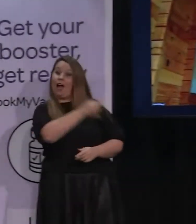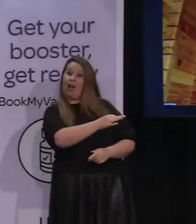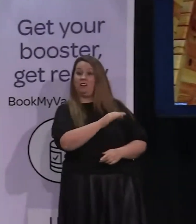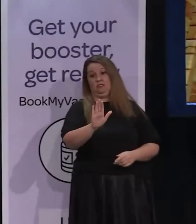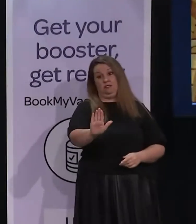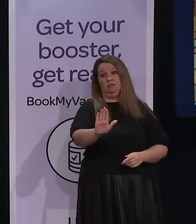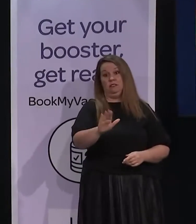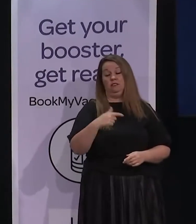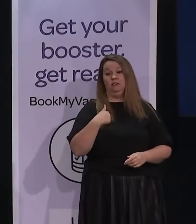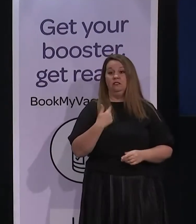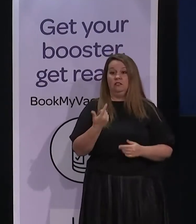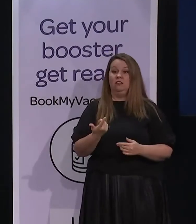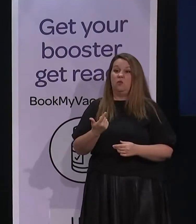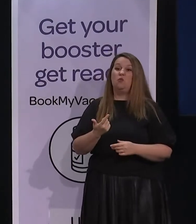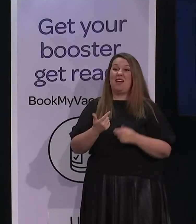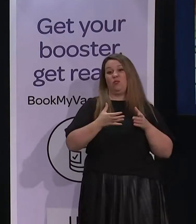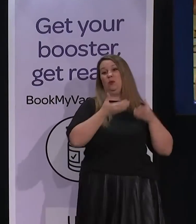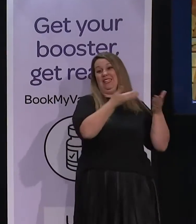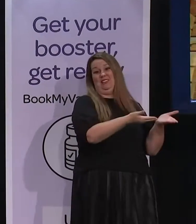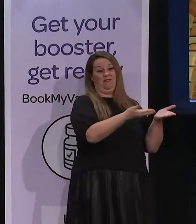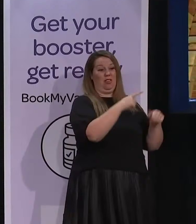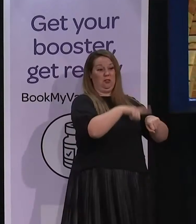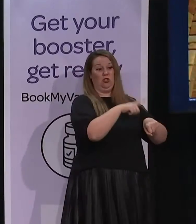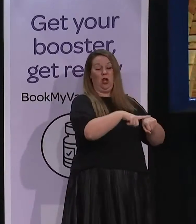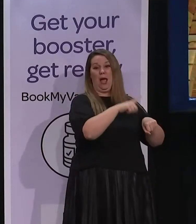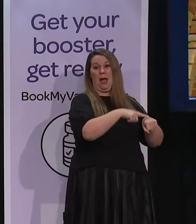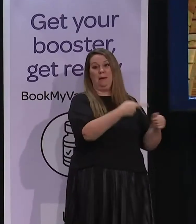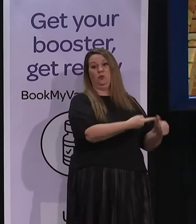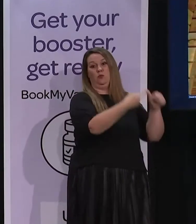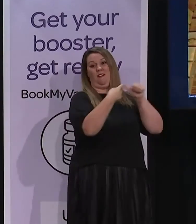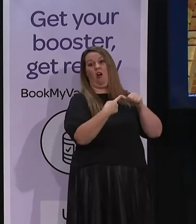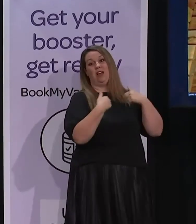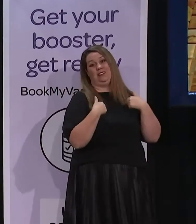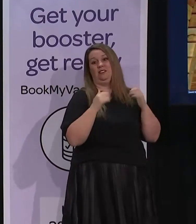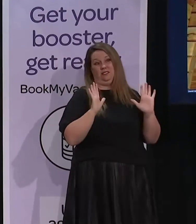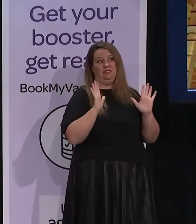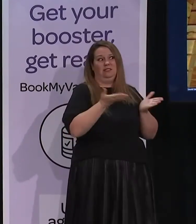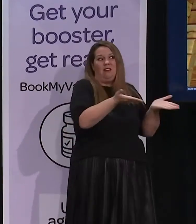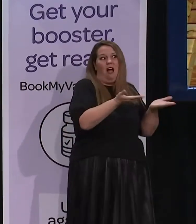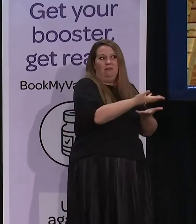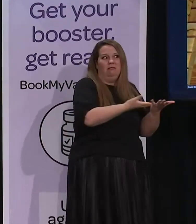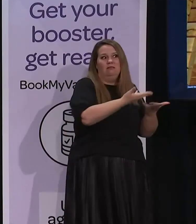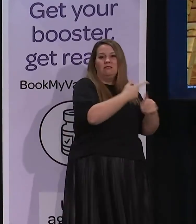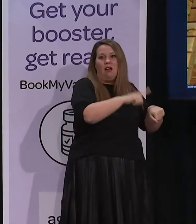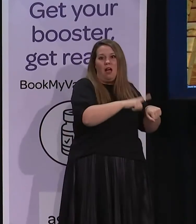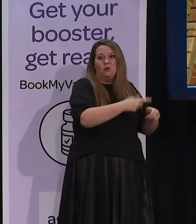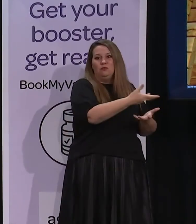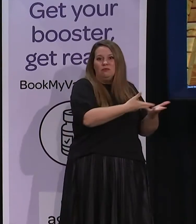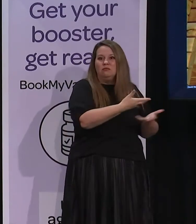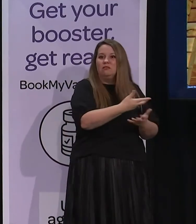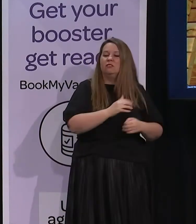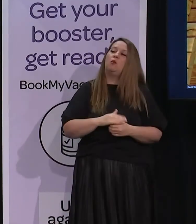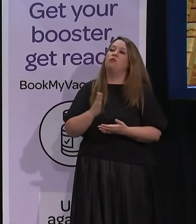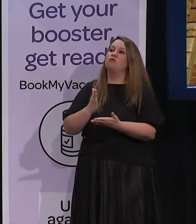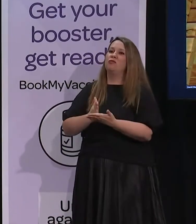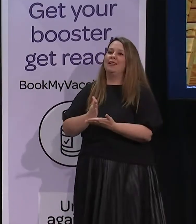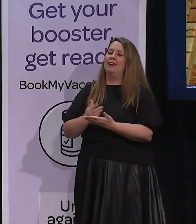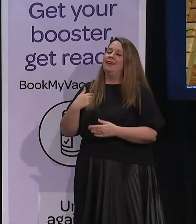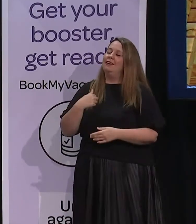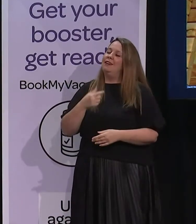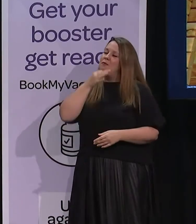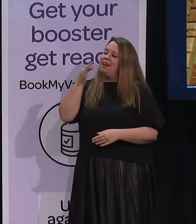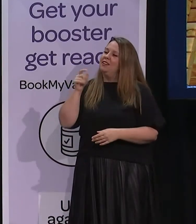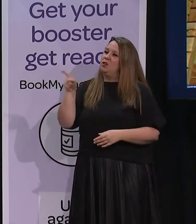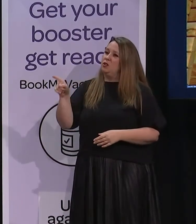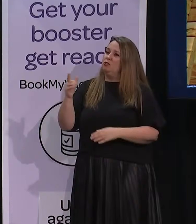give the group time to then give the advice. The numbers went up though on that Monday. So if it had been commissioned straight away, I'm just thinking before